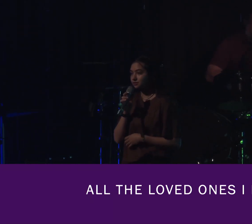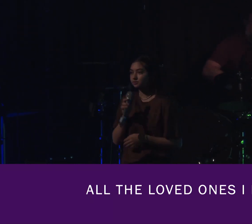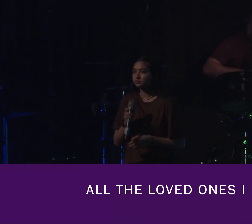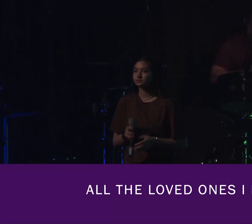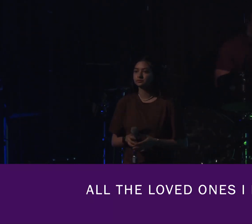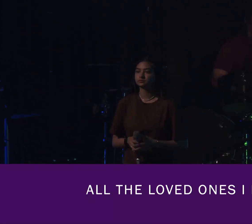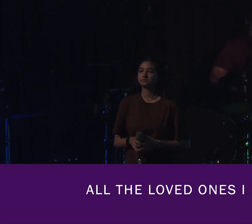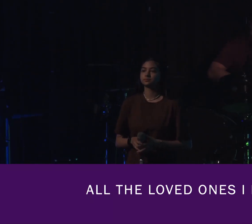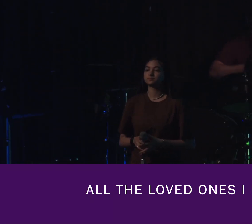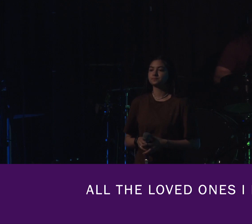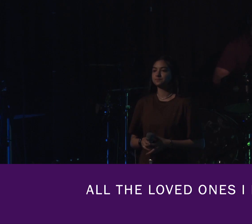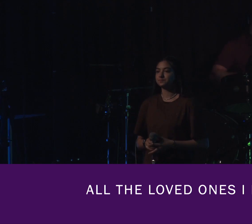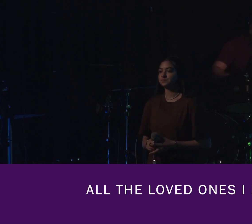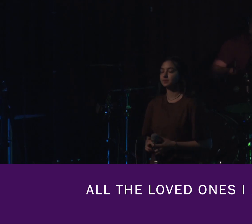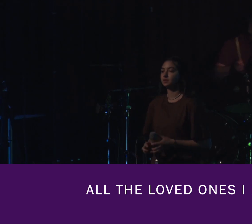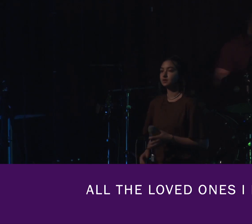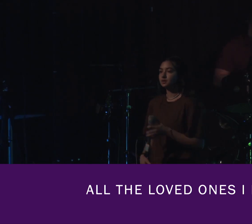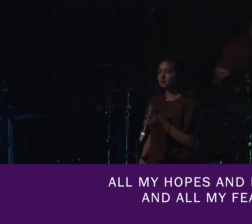dear,